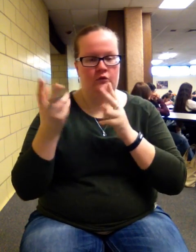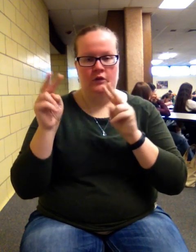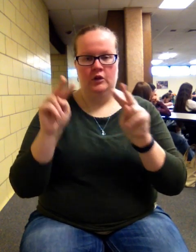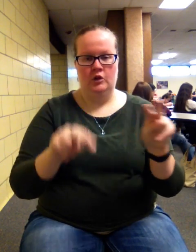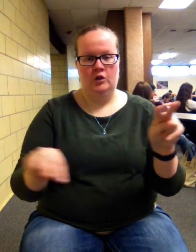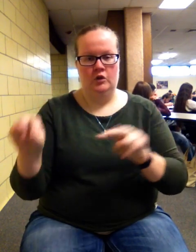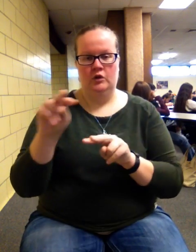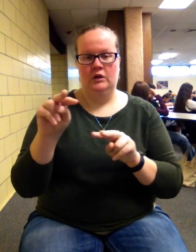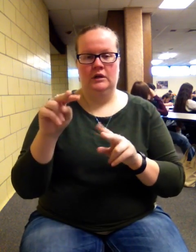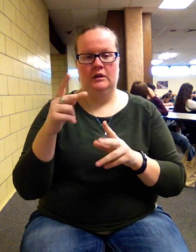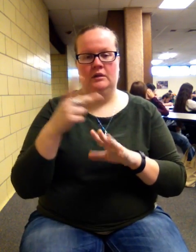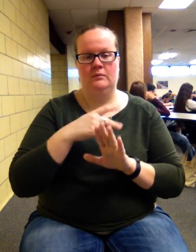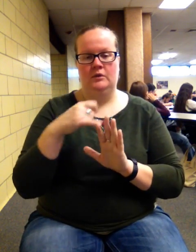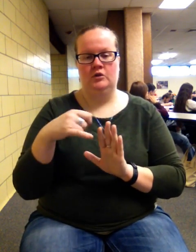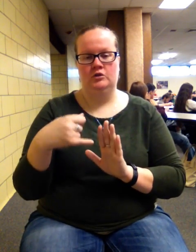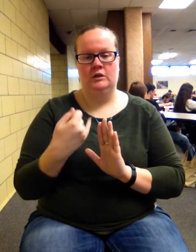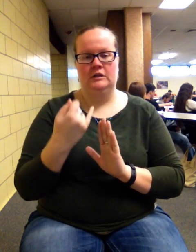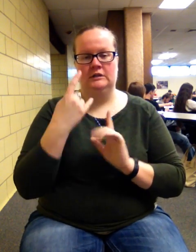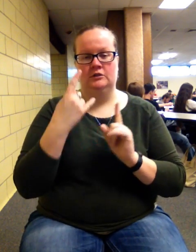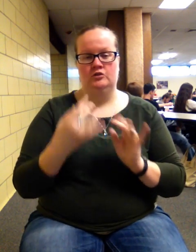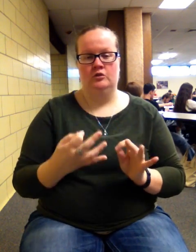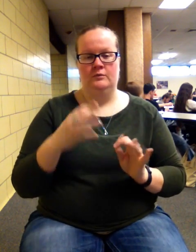determine a beta. Let me tell you, for some companies, it's hard